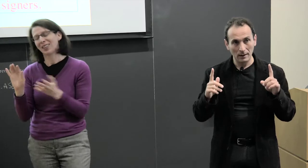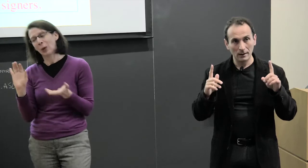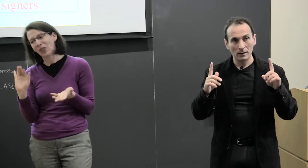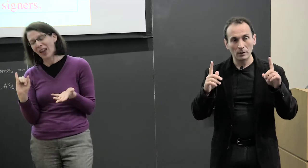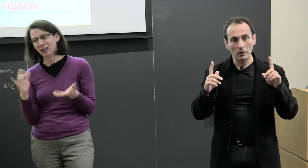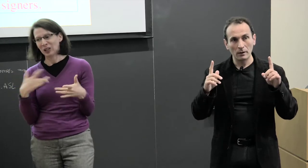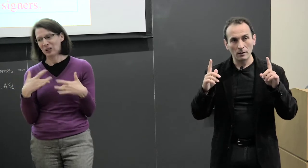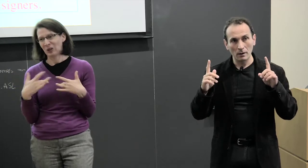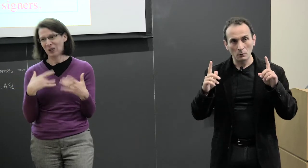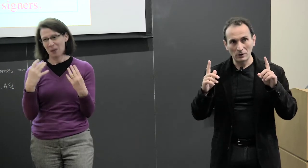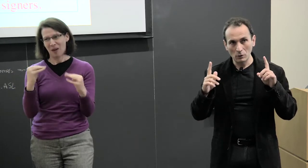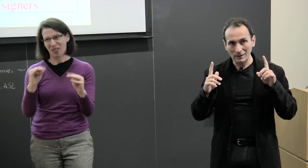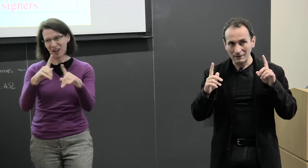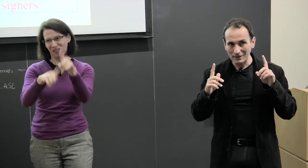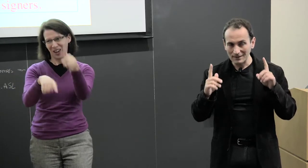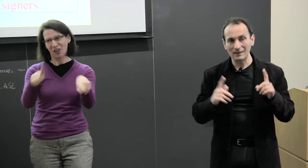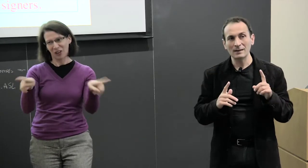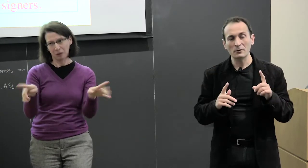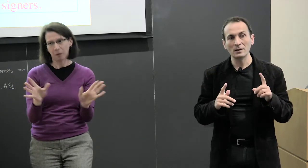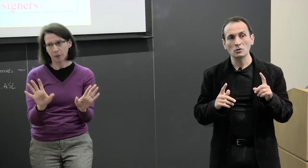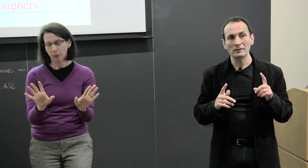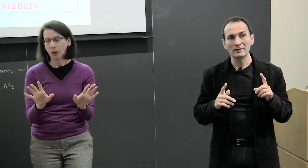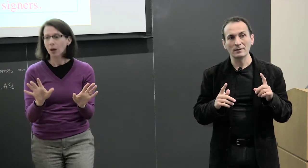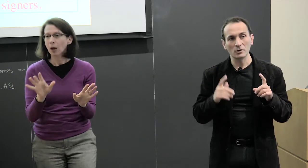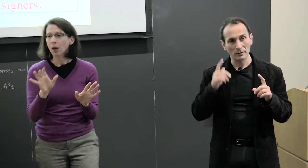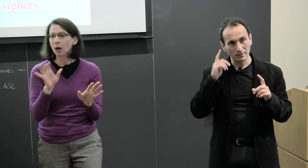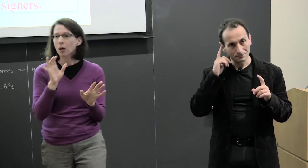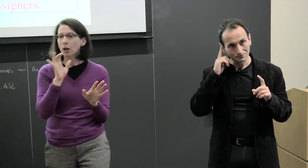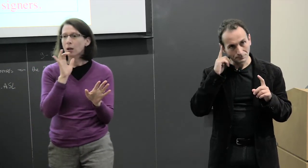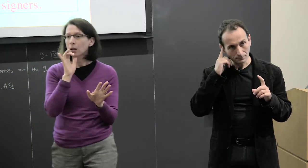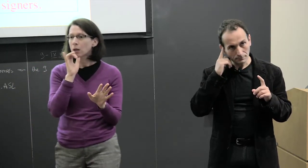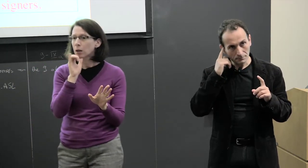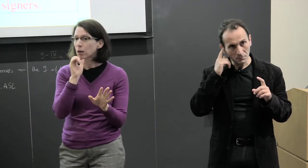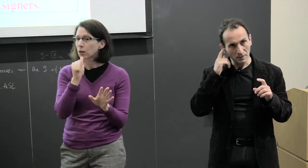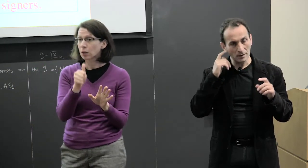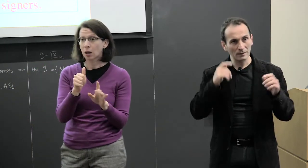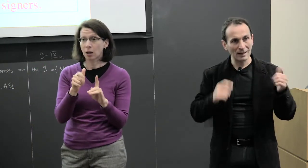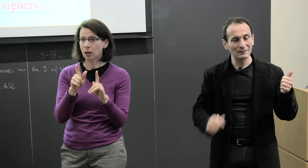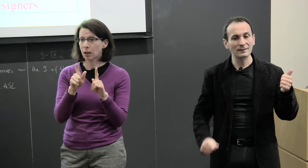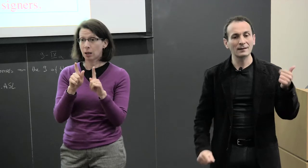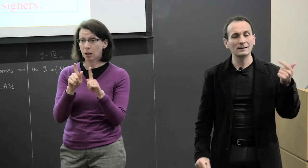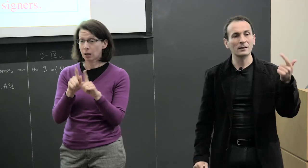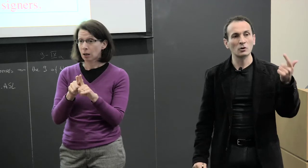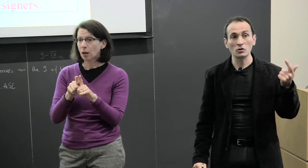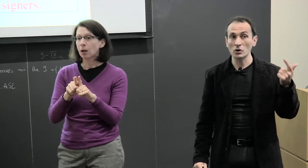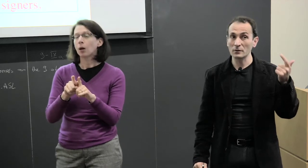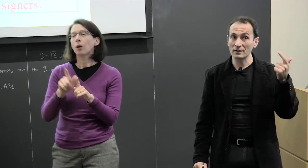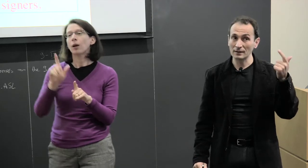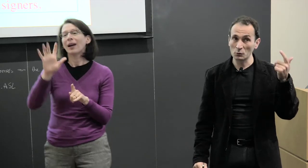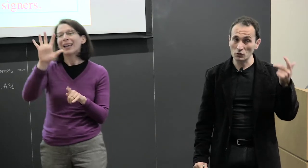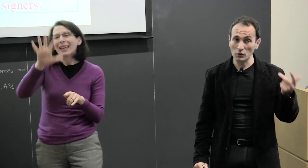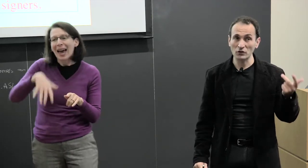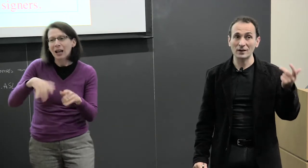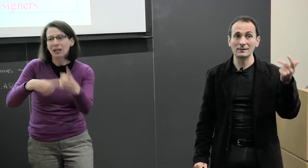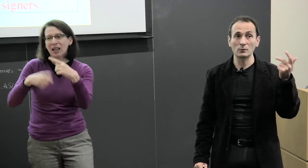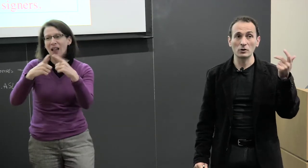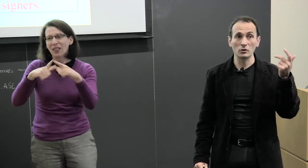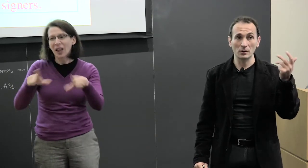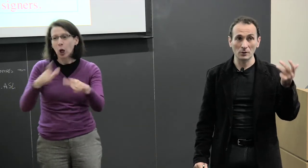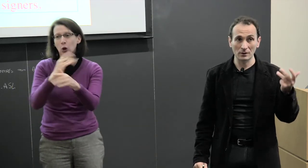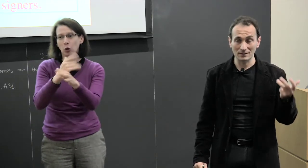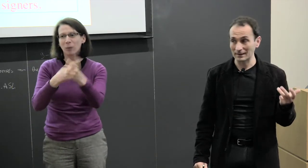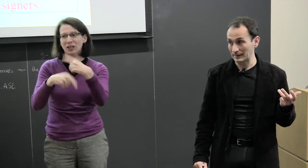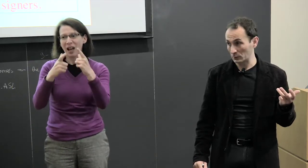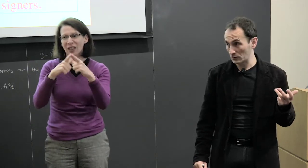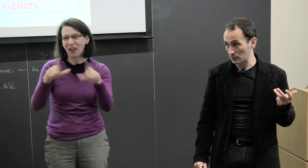we don't have exactly the same generalizations in Catalan Sign Language, German Sign Language, French Sign